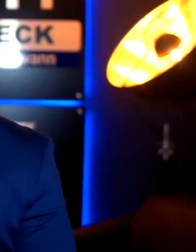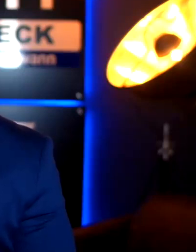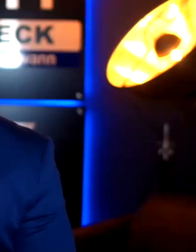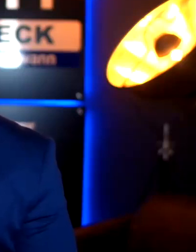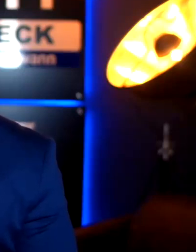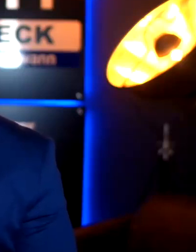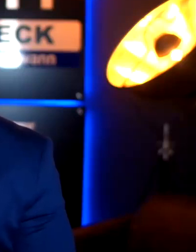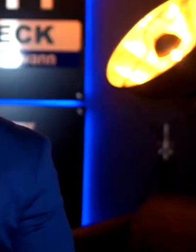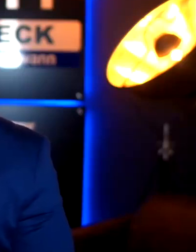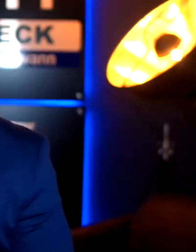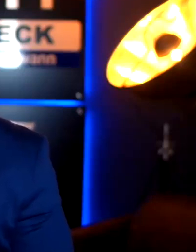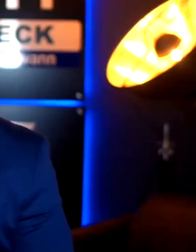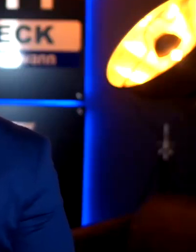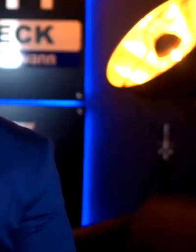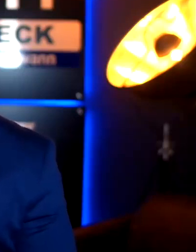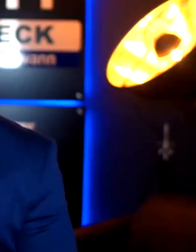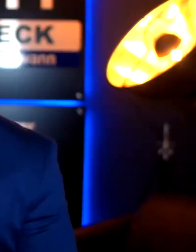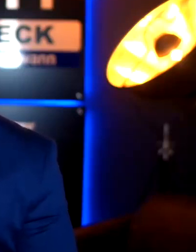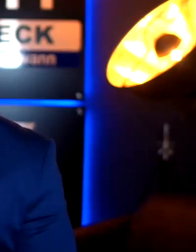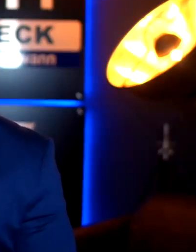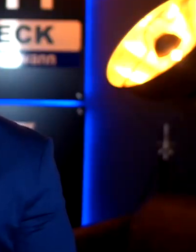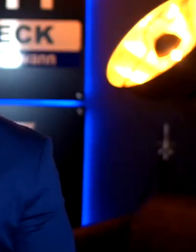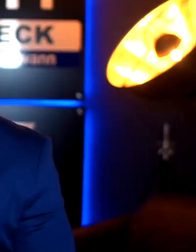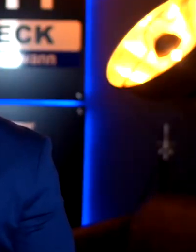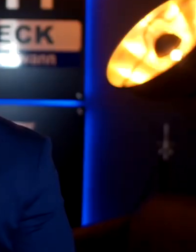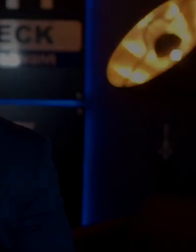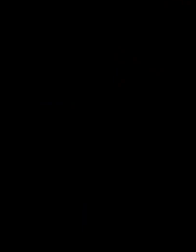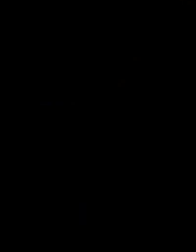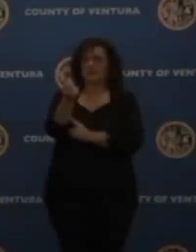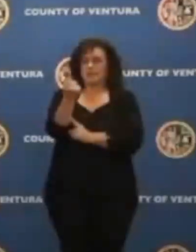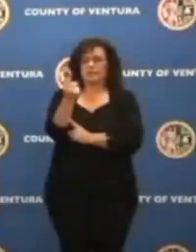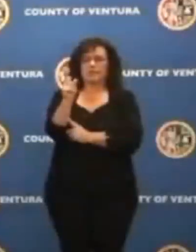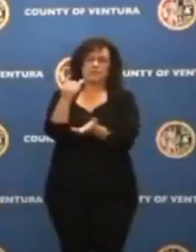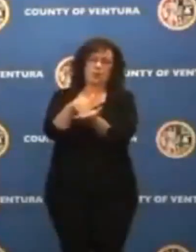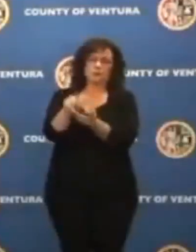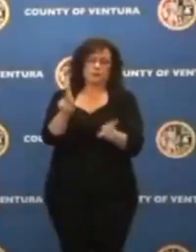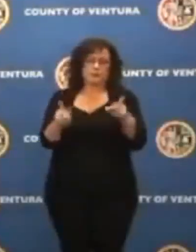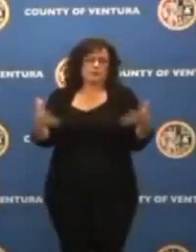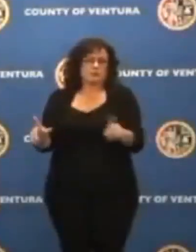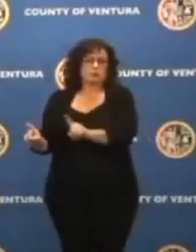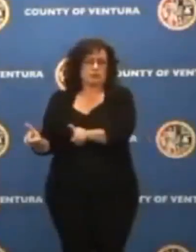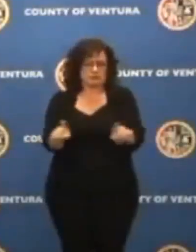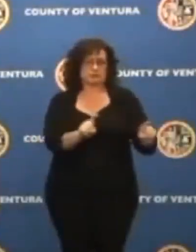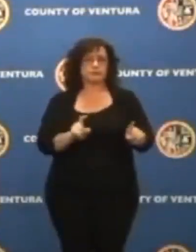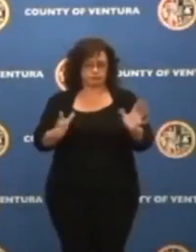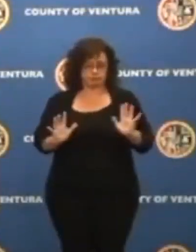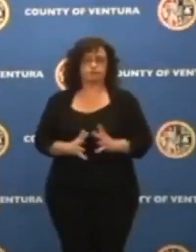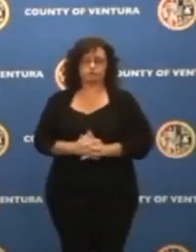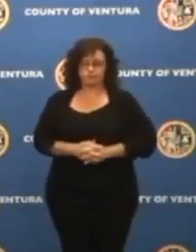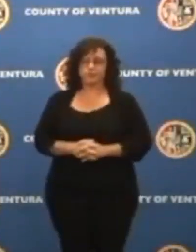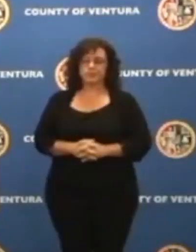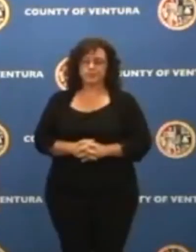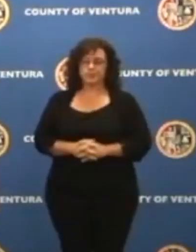home, or even in some cases, children forcibly removed from the home. Listen to this. We are beginning a